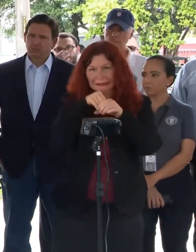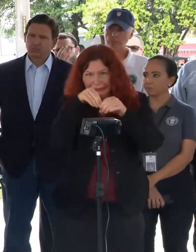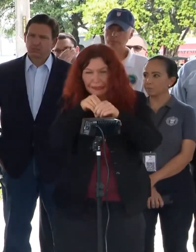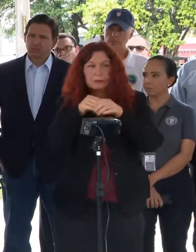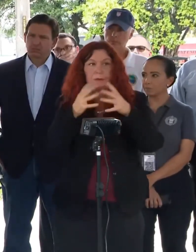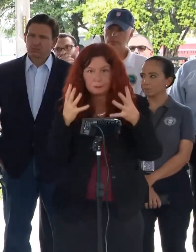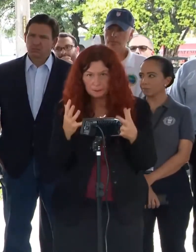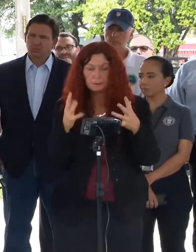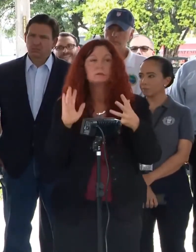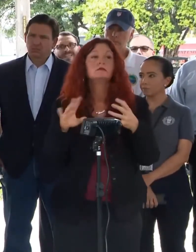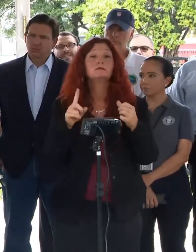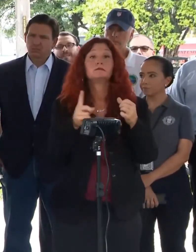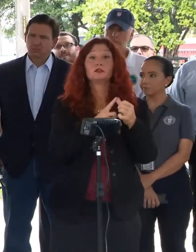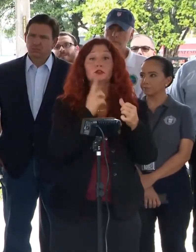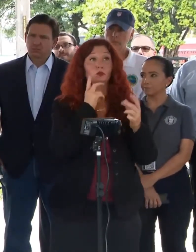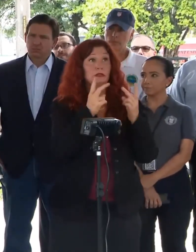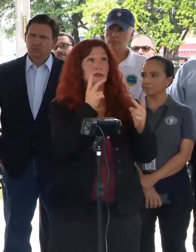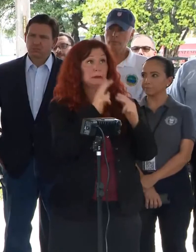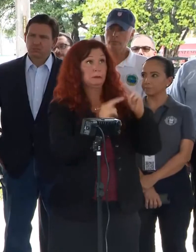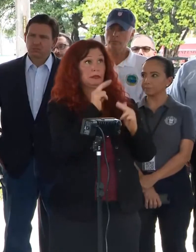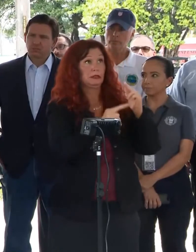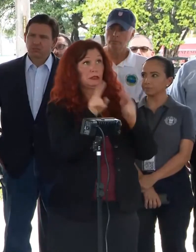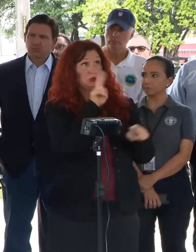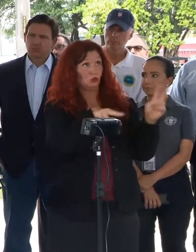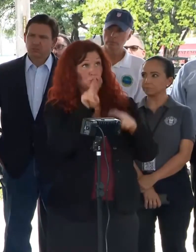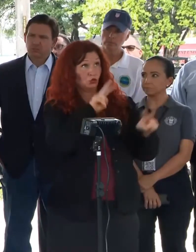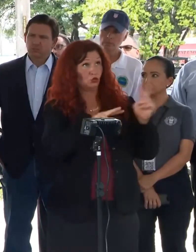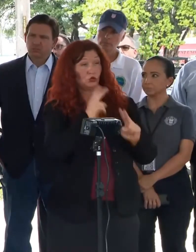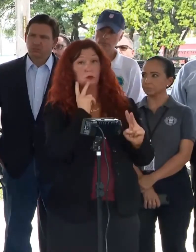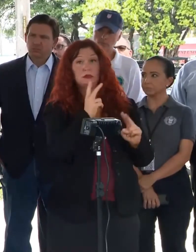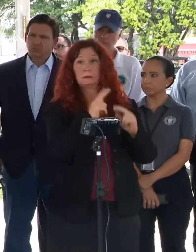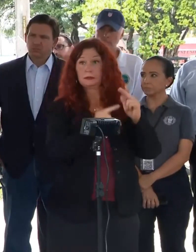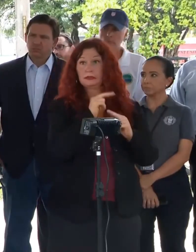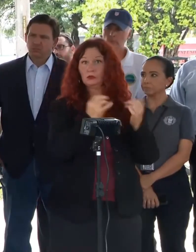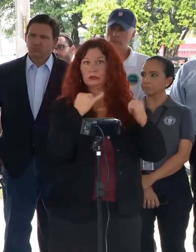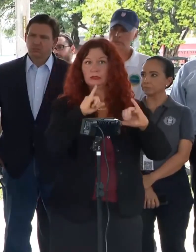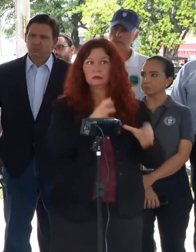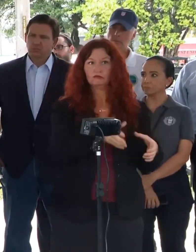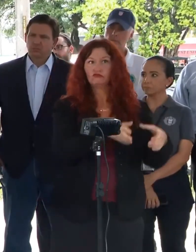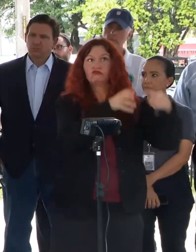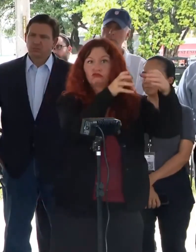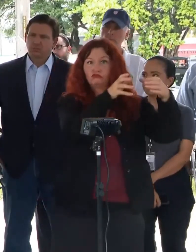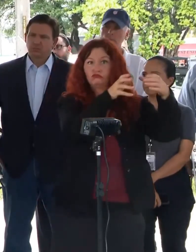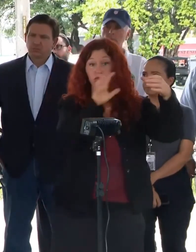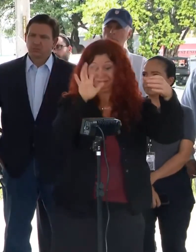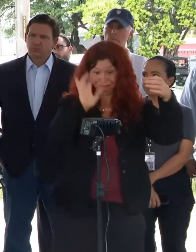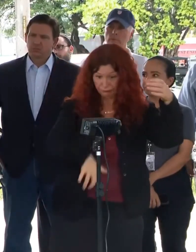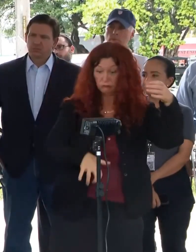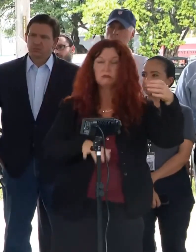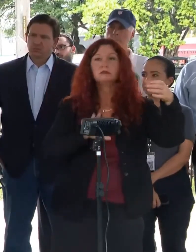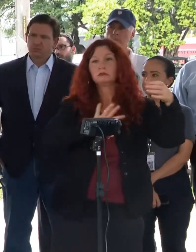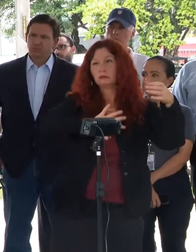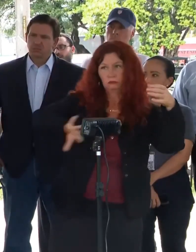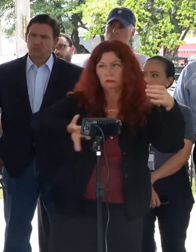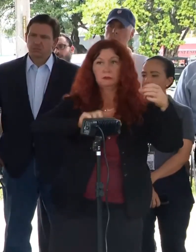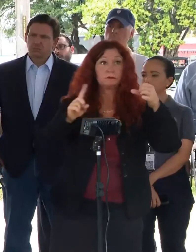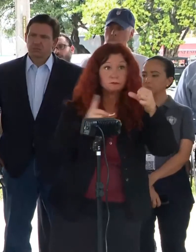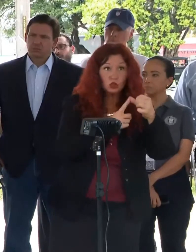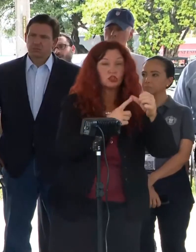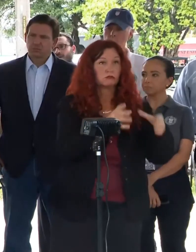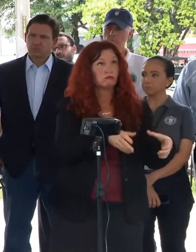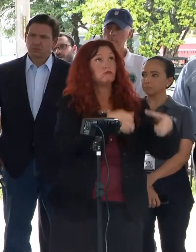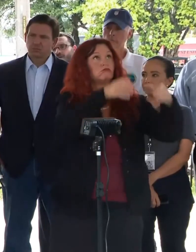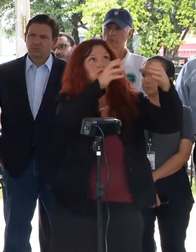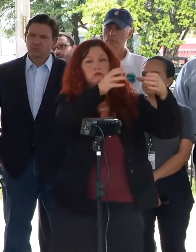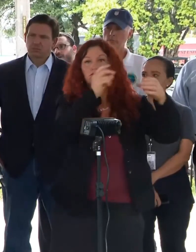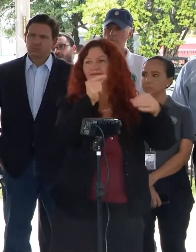see that devastation to the building that's still standing. When we first arrived, our units did immediate searches, immediate removals in